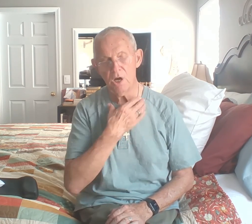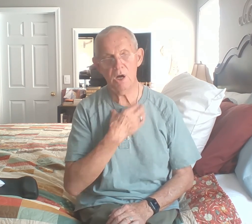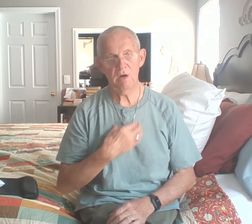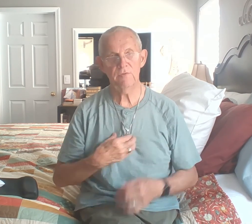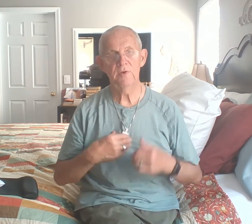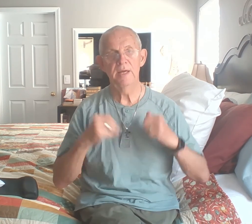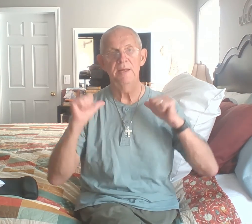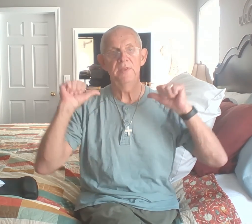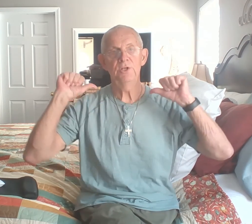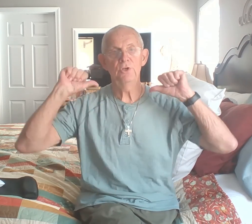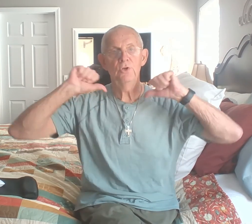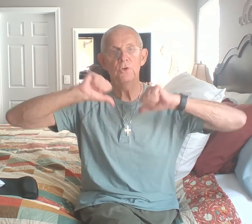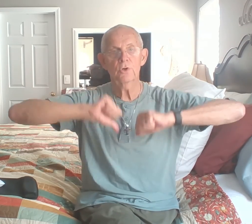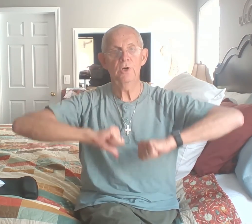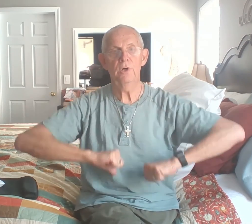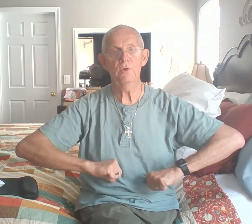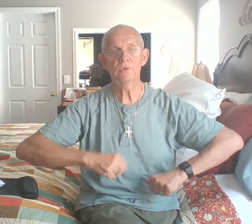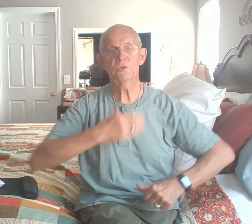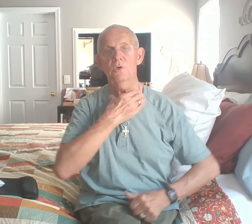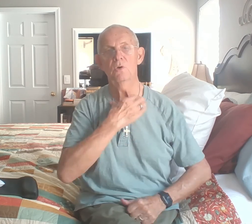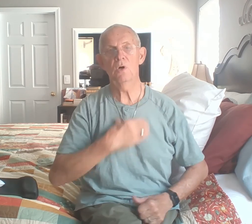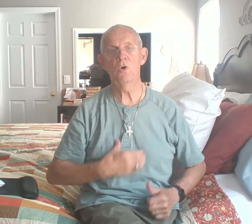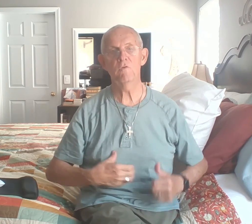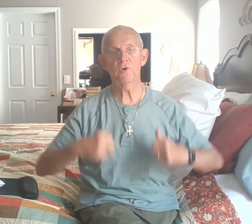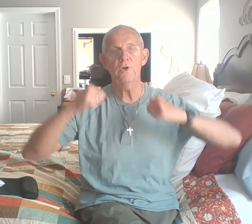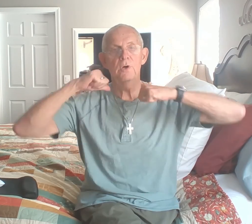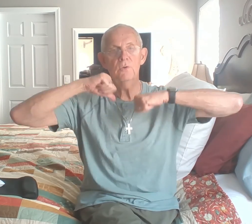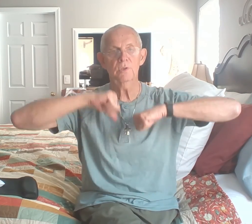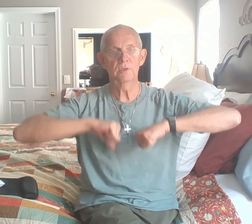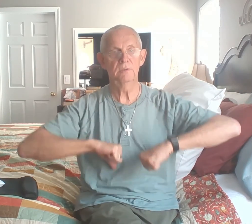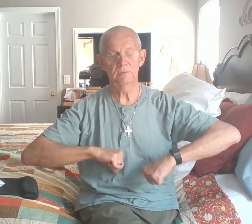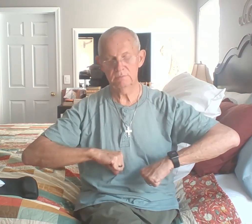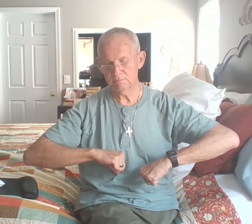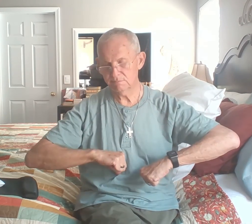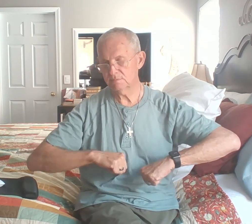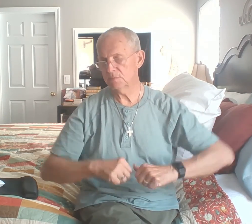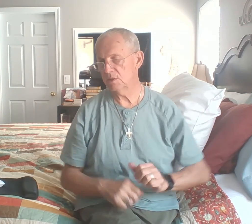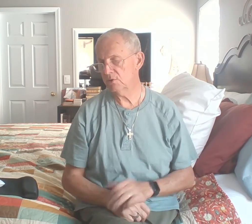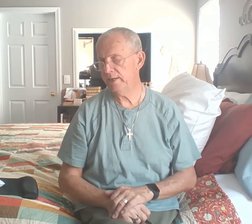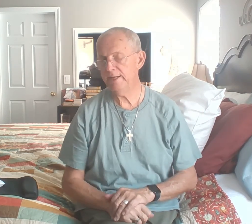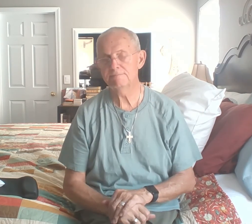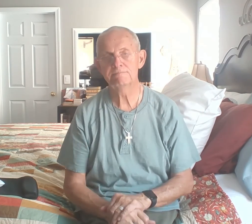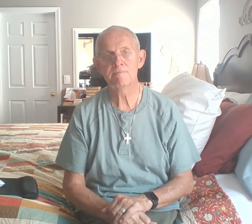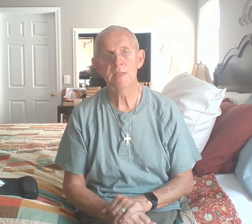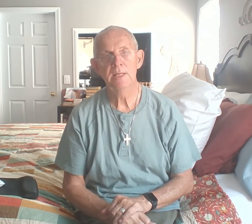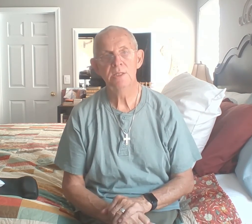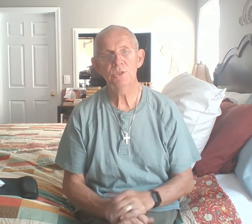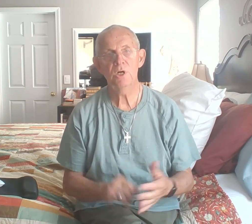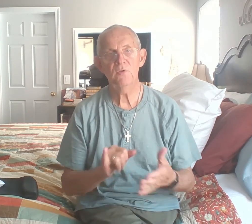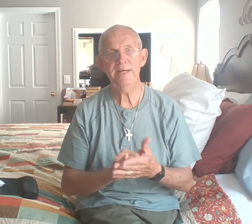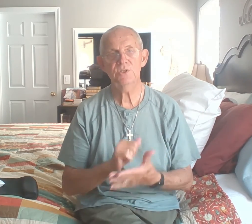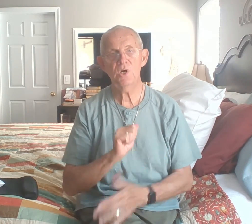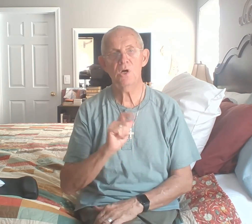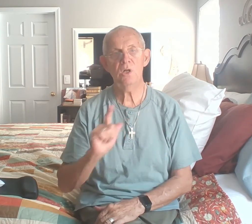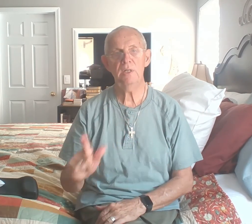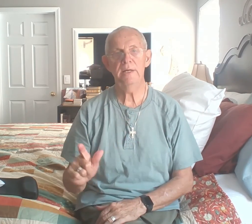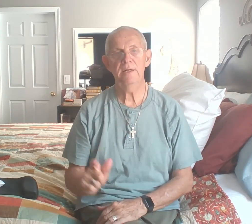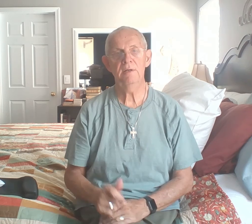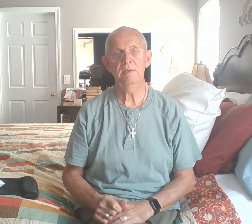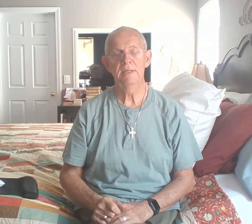scarf, then you do your coat, so overcoat. Okay, so that's all. Like